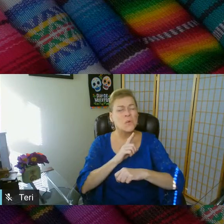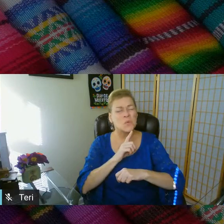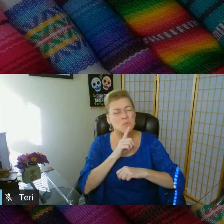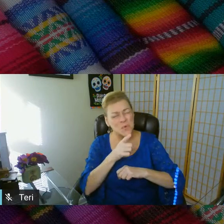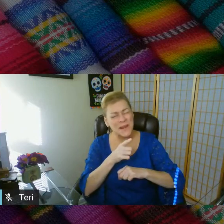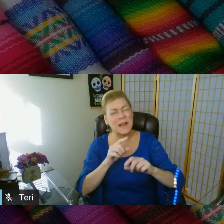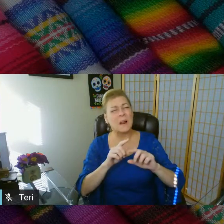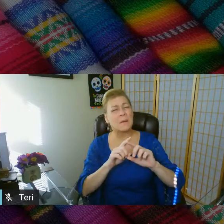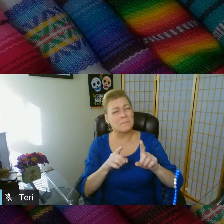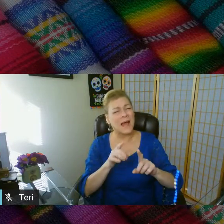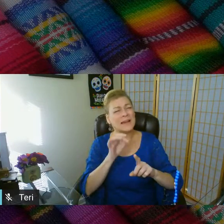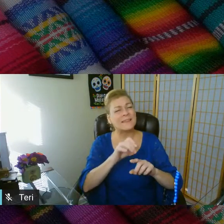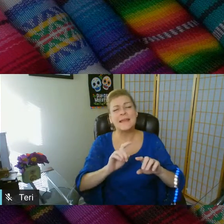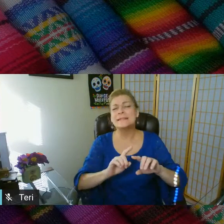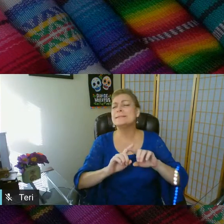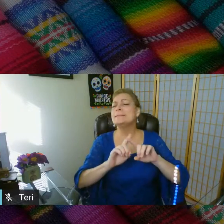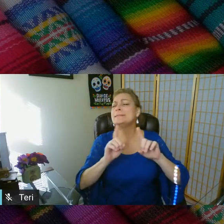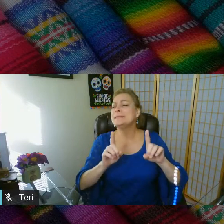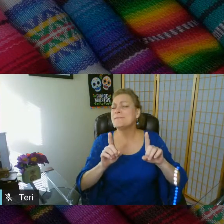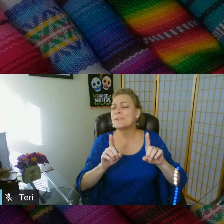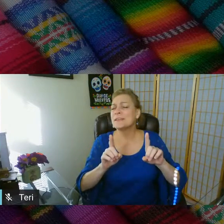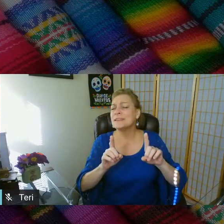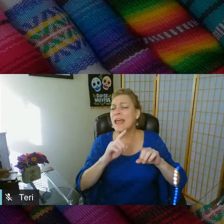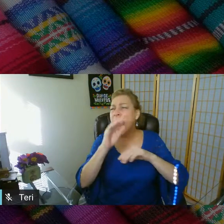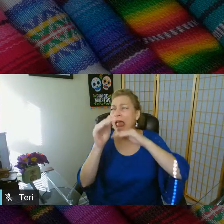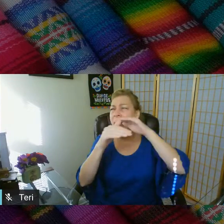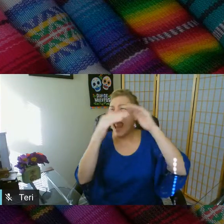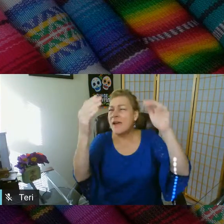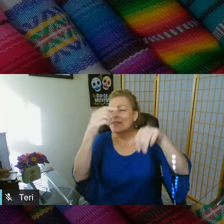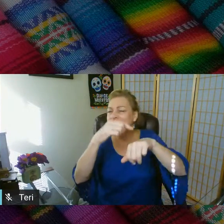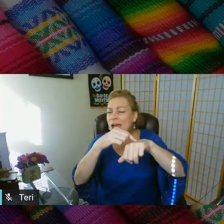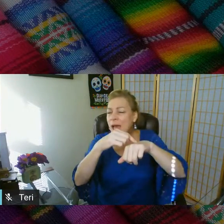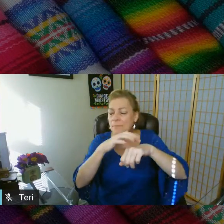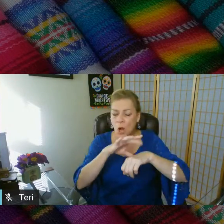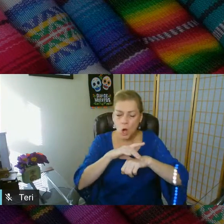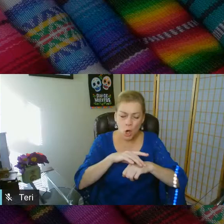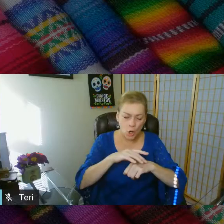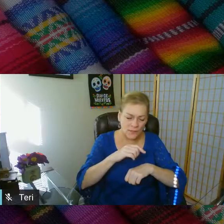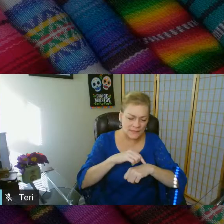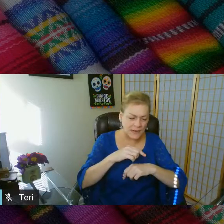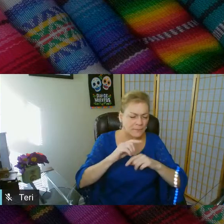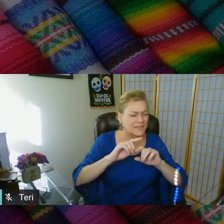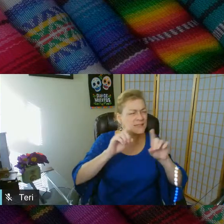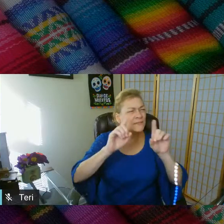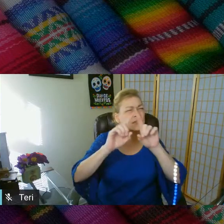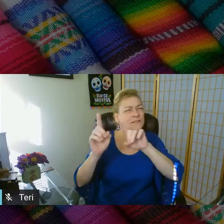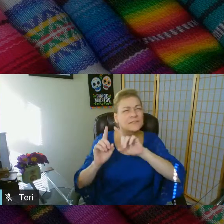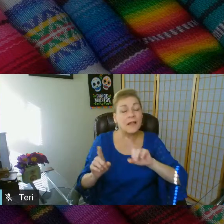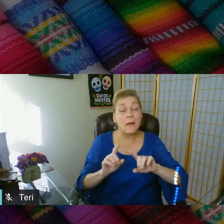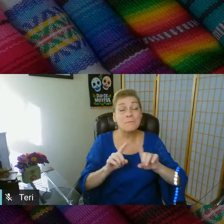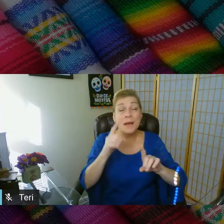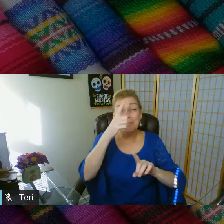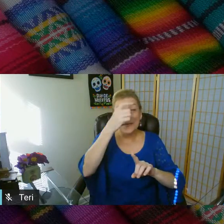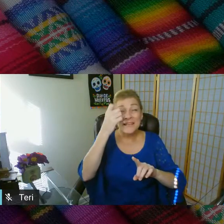operate. But because we know that time is not real, we are able to heal the